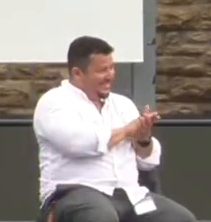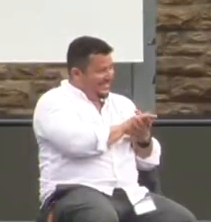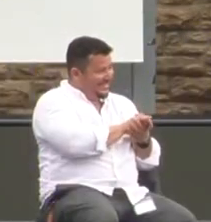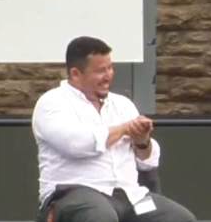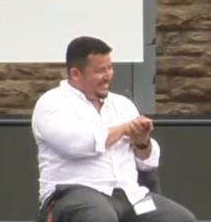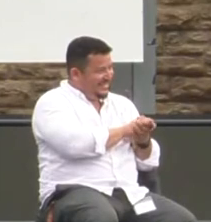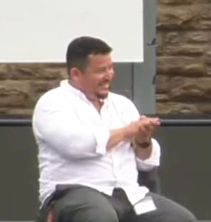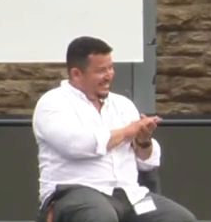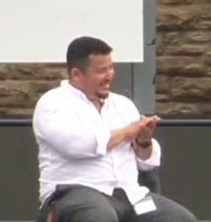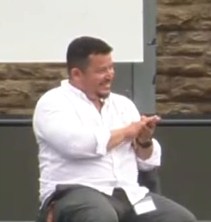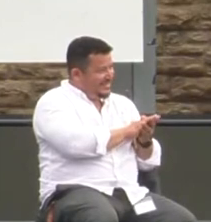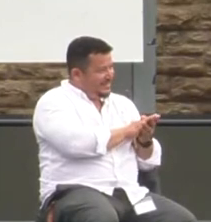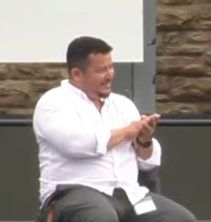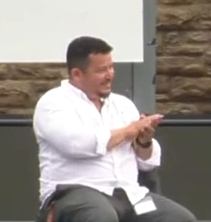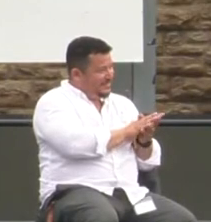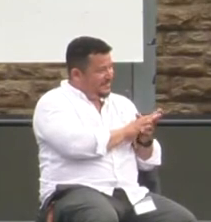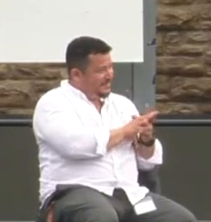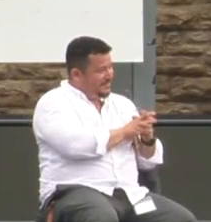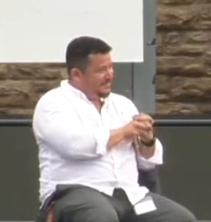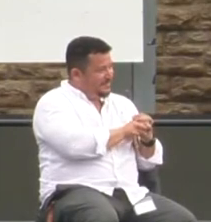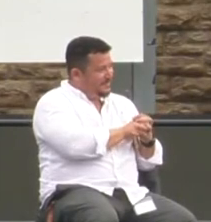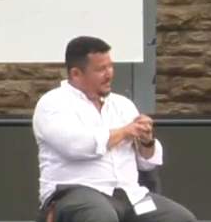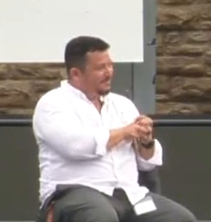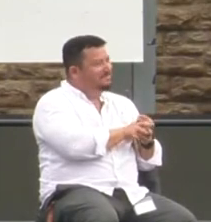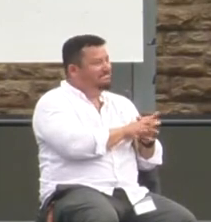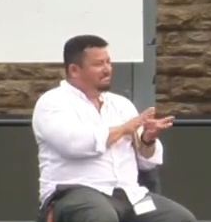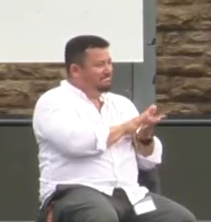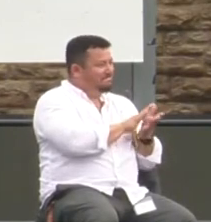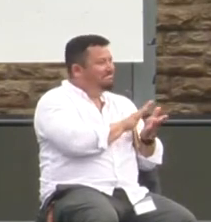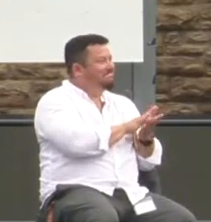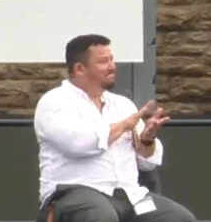Lidenia Esmeralda Guillen Solis.